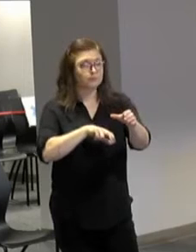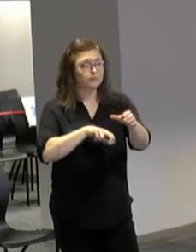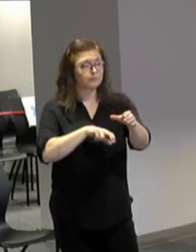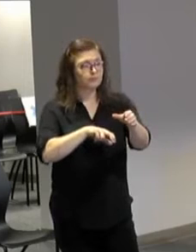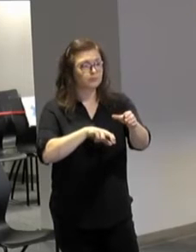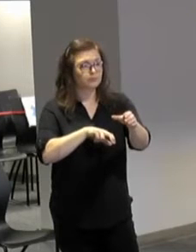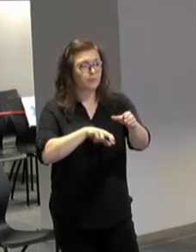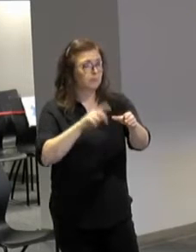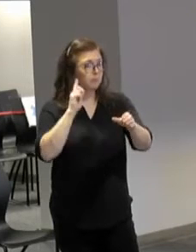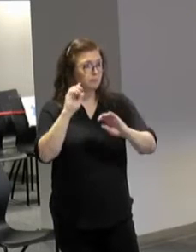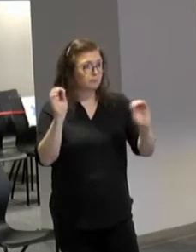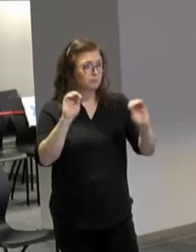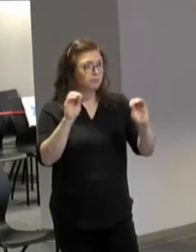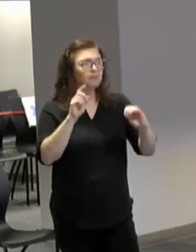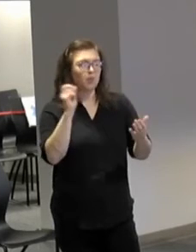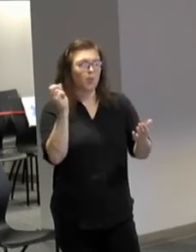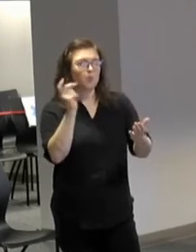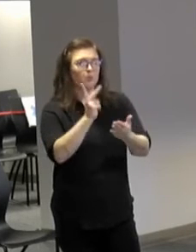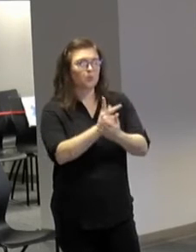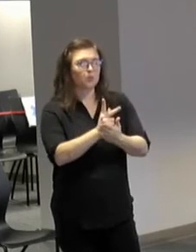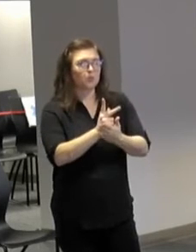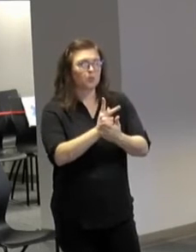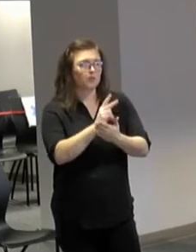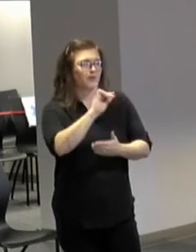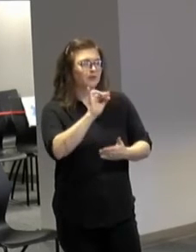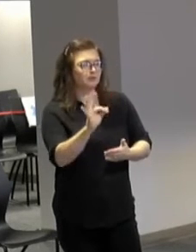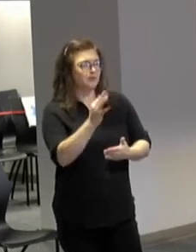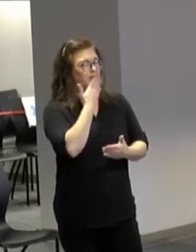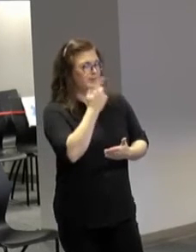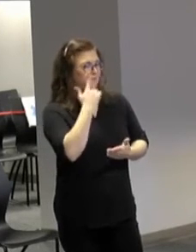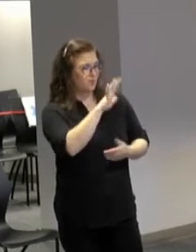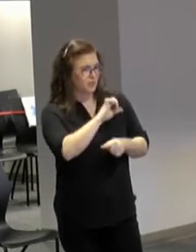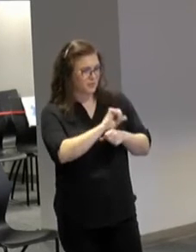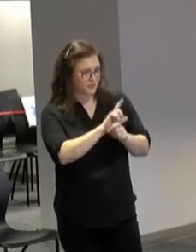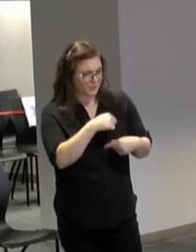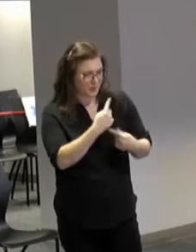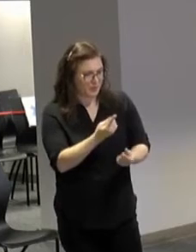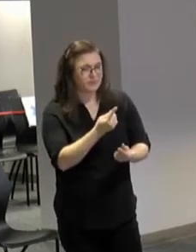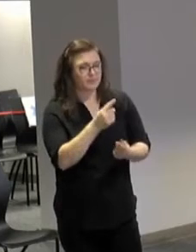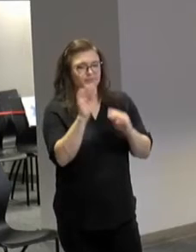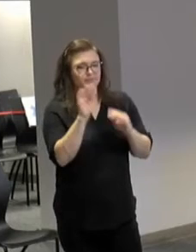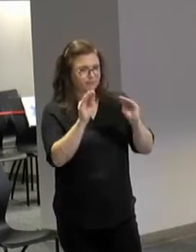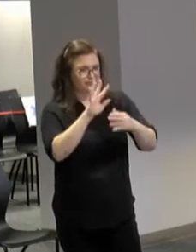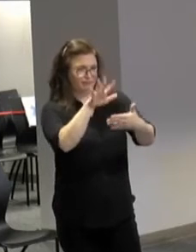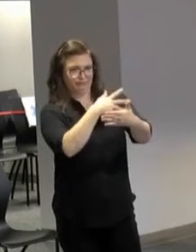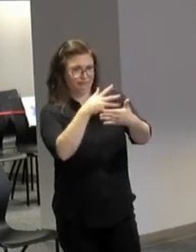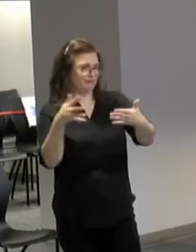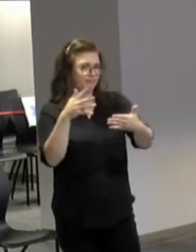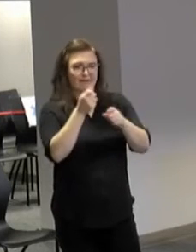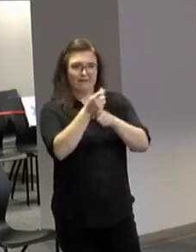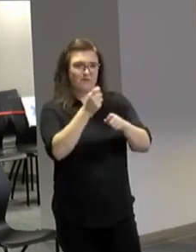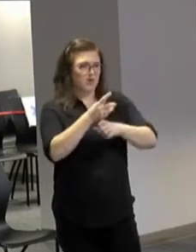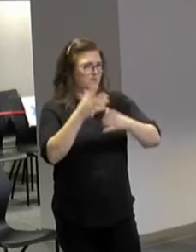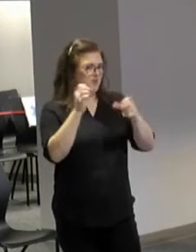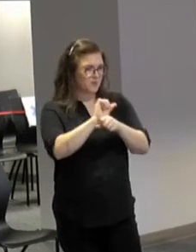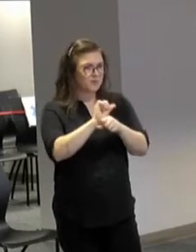Hearing none, it is approved. And Jeff, thank you so much for all your work and that goes into this program each year, and we'll look